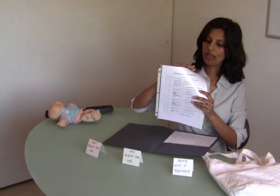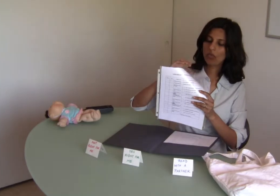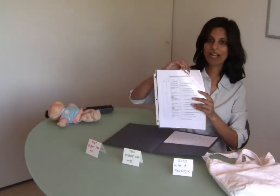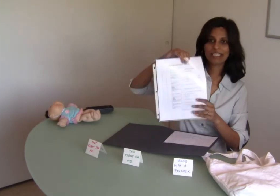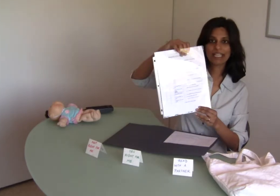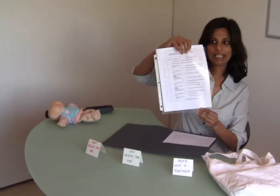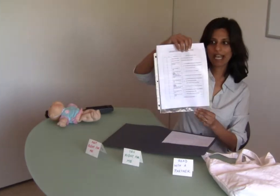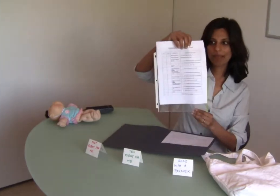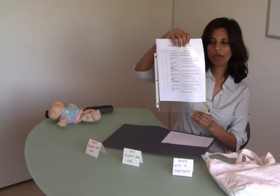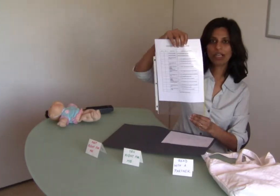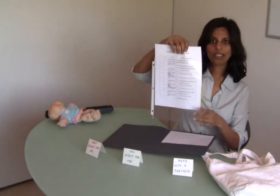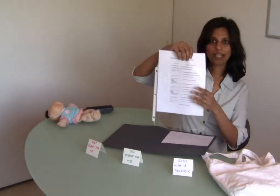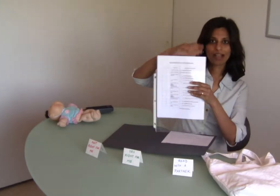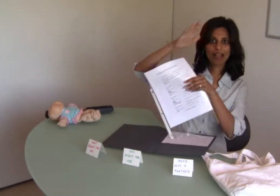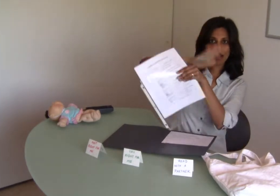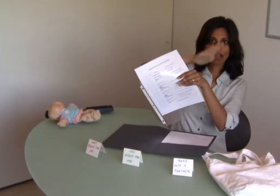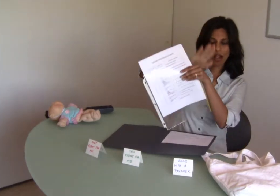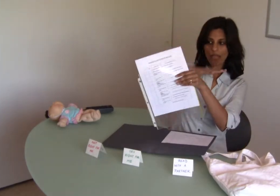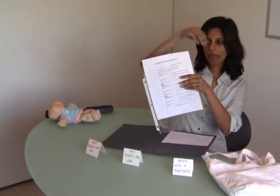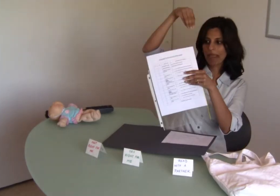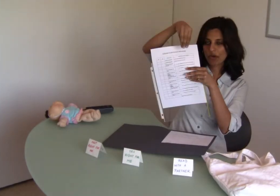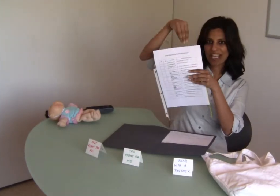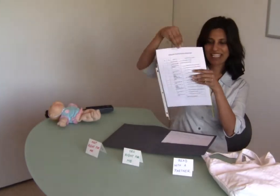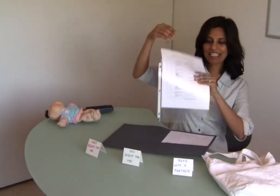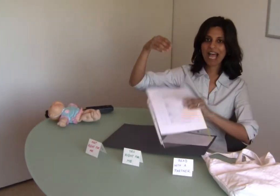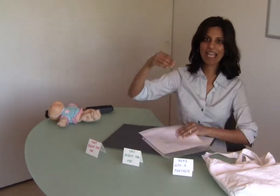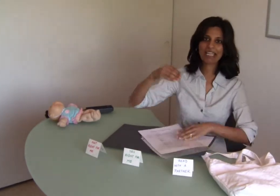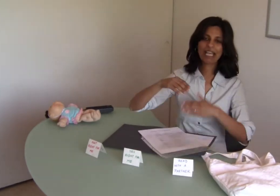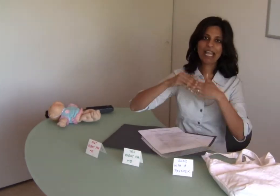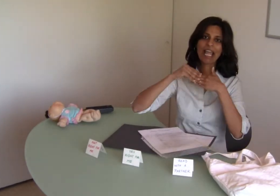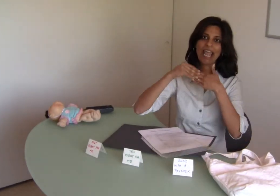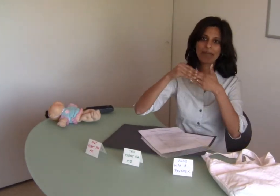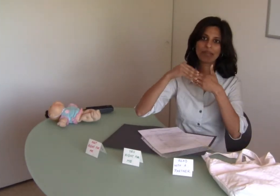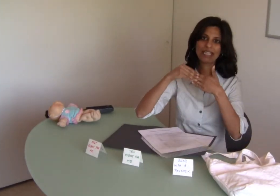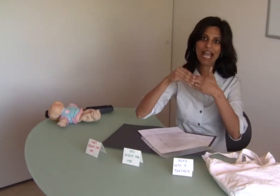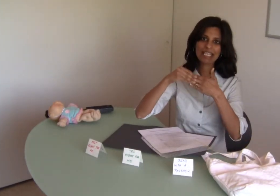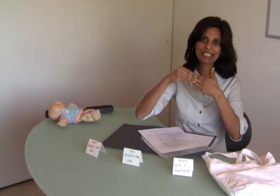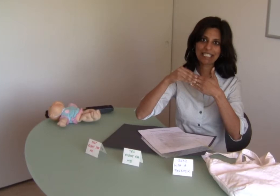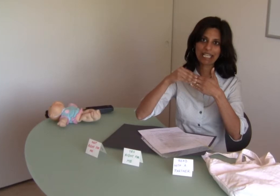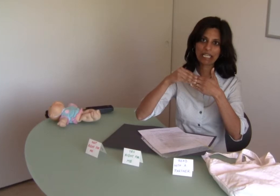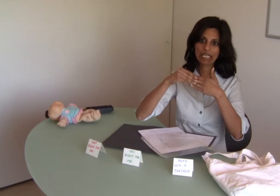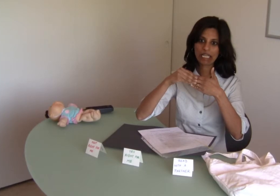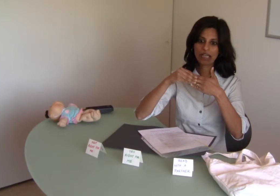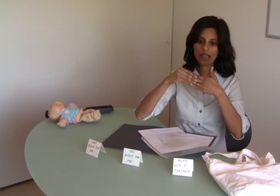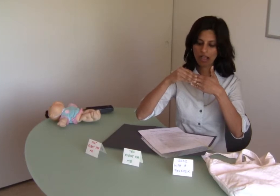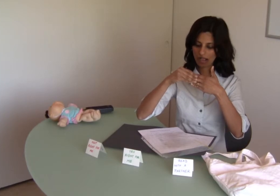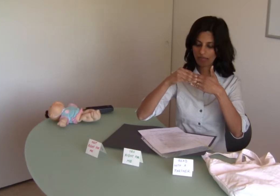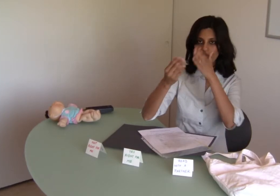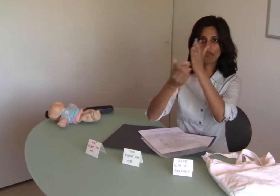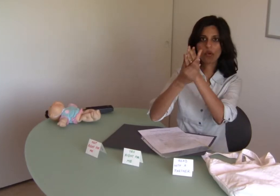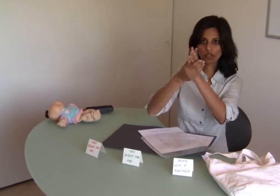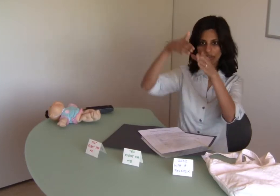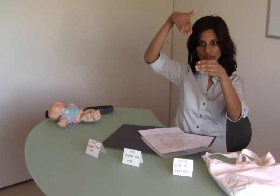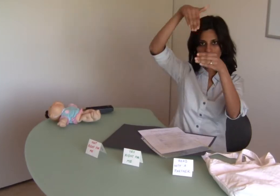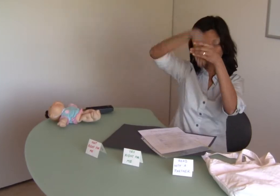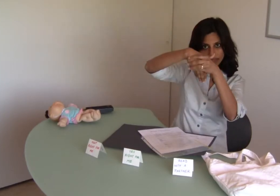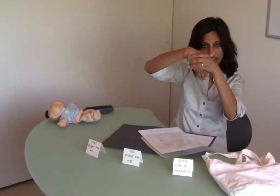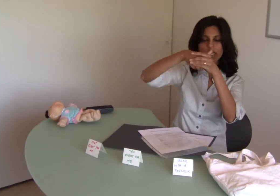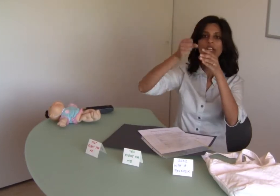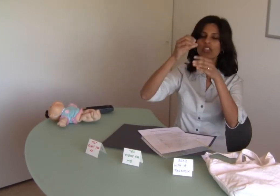What I did is I put the paper inside a plastic folder. So